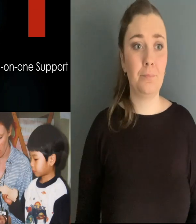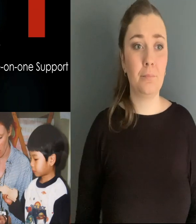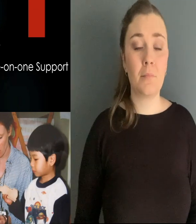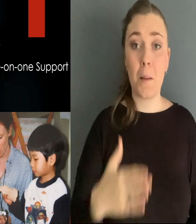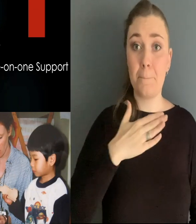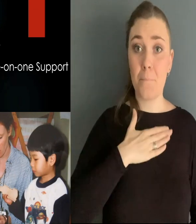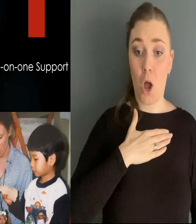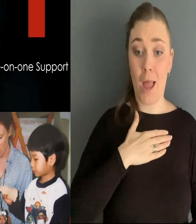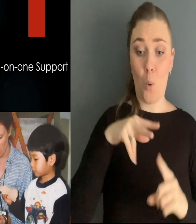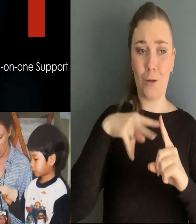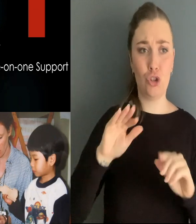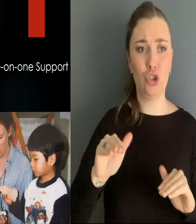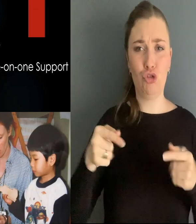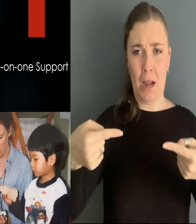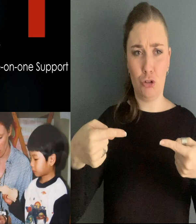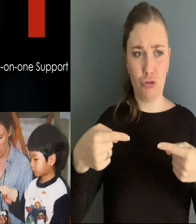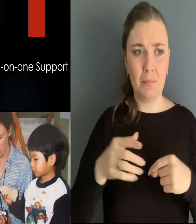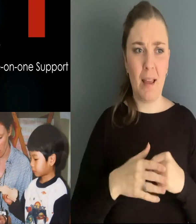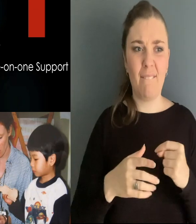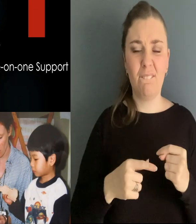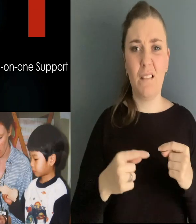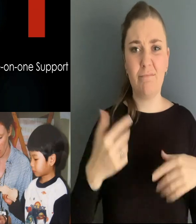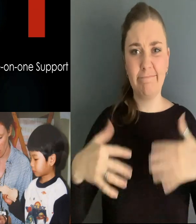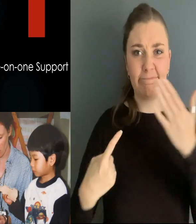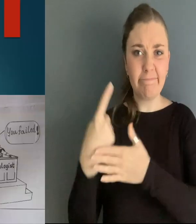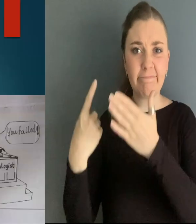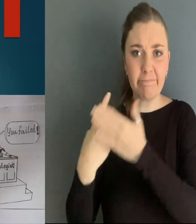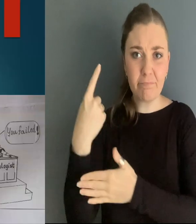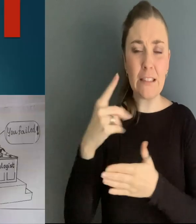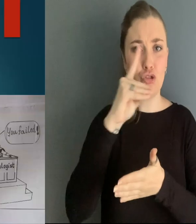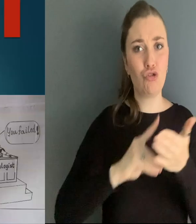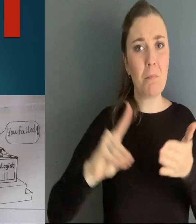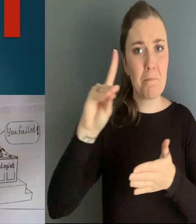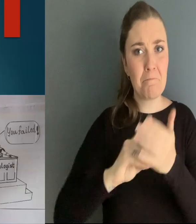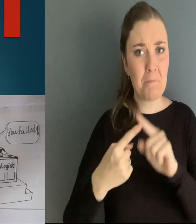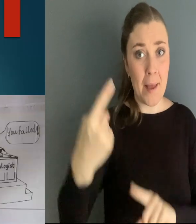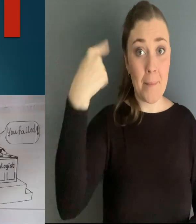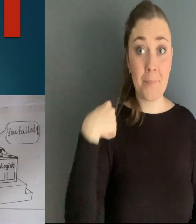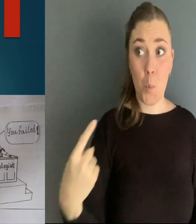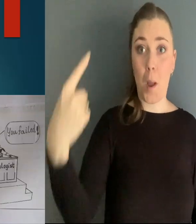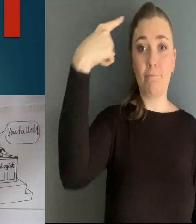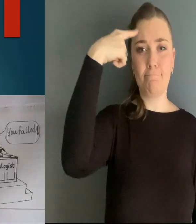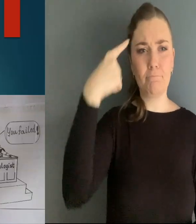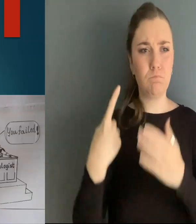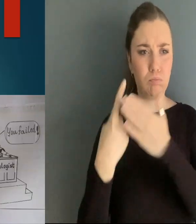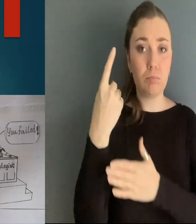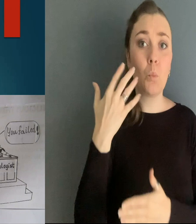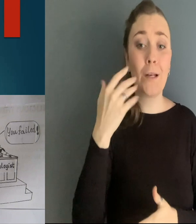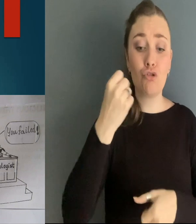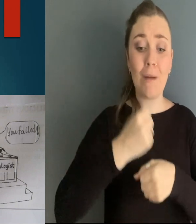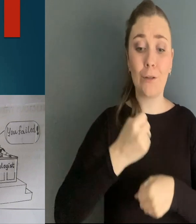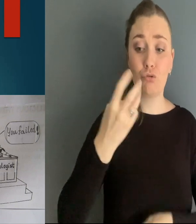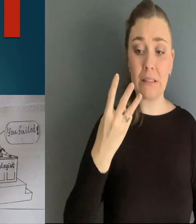my autistic challenges have brought on painful incidents of discrimination one incident occurred in grade three